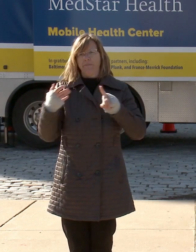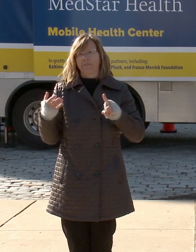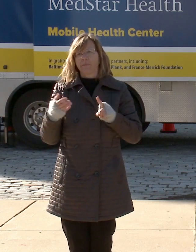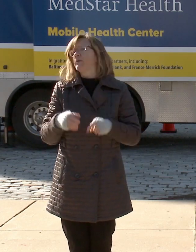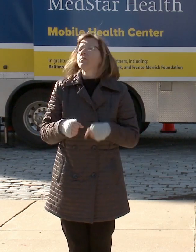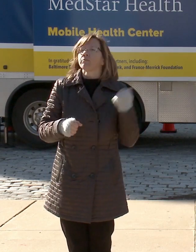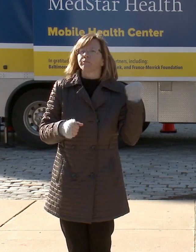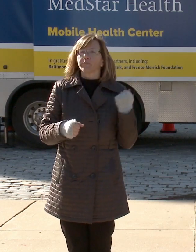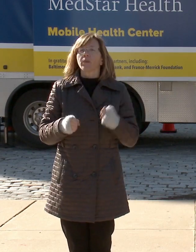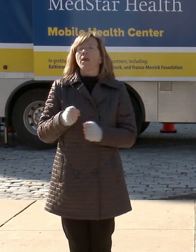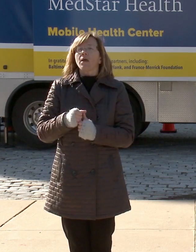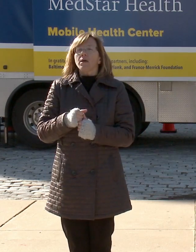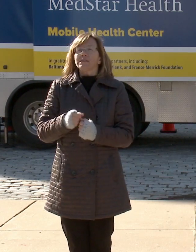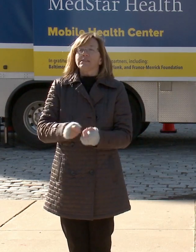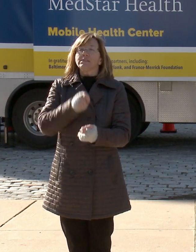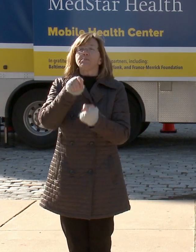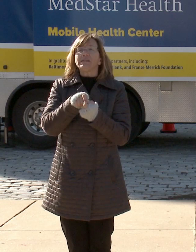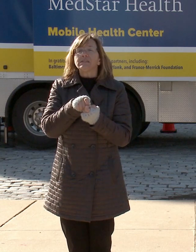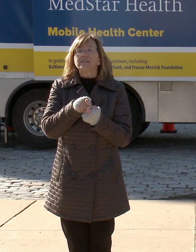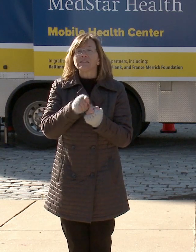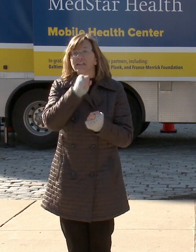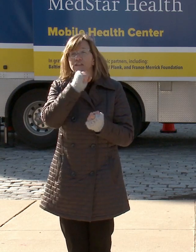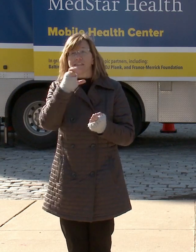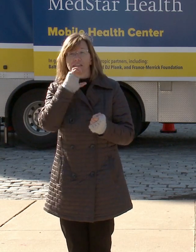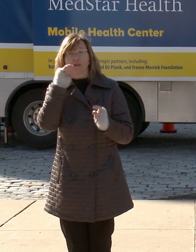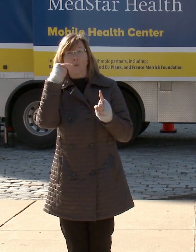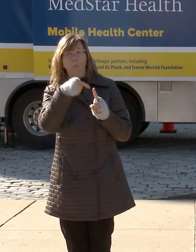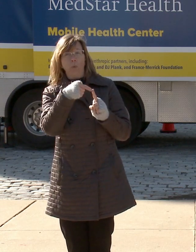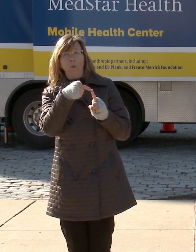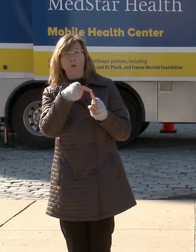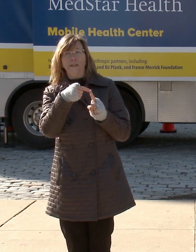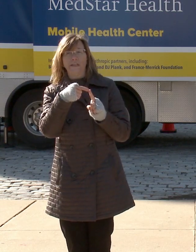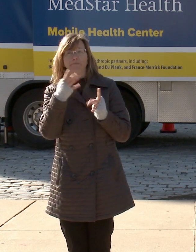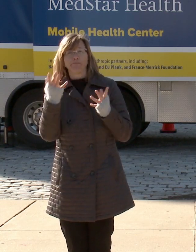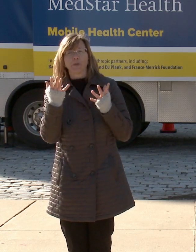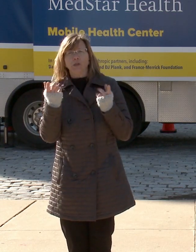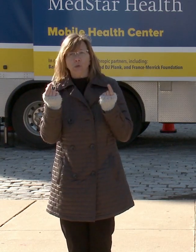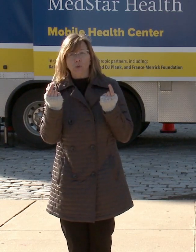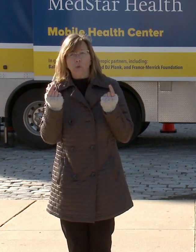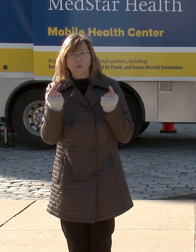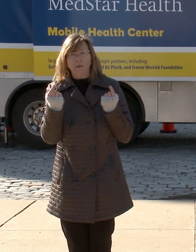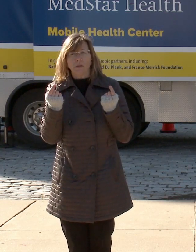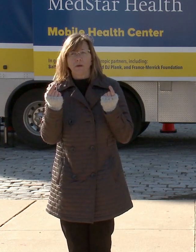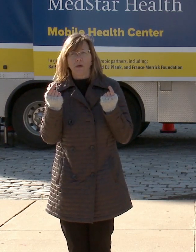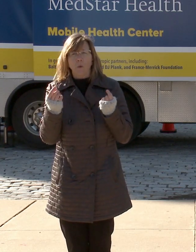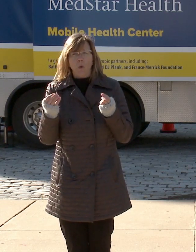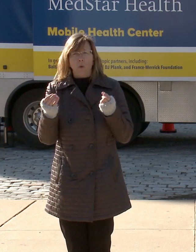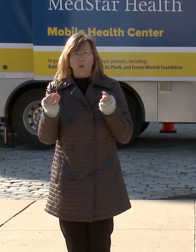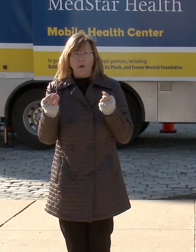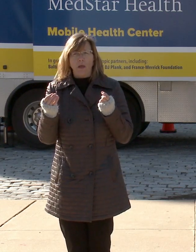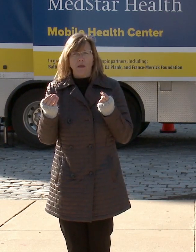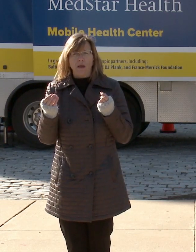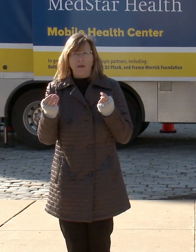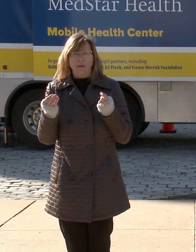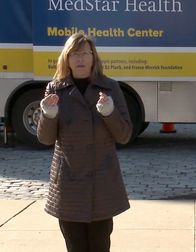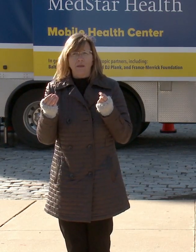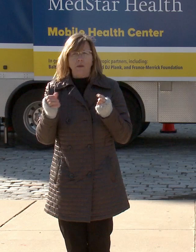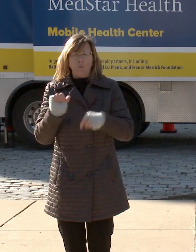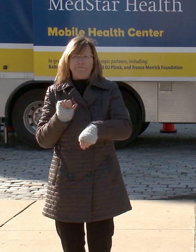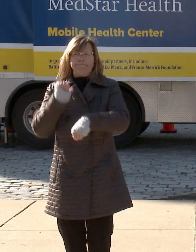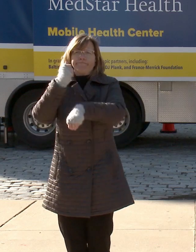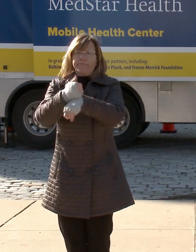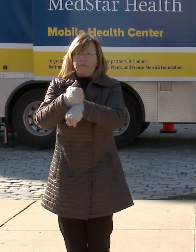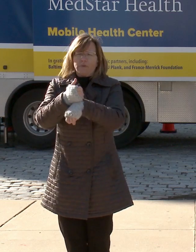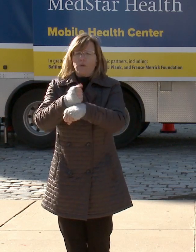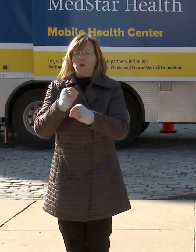Yeah, so specifically as it relates to older adults, we expanded something called our Maryland Access Point, which is a call-in line for older adults who either